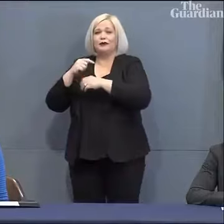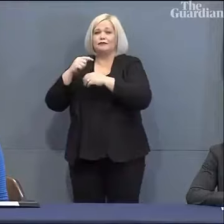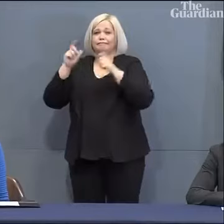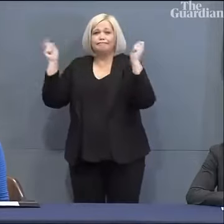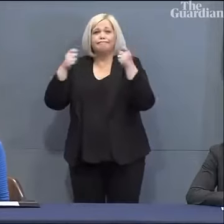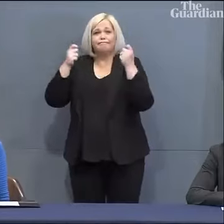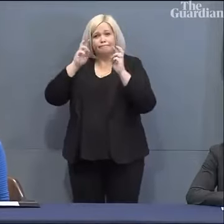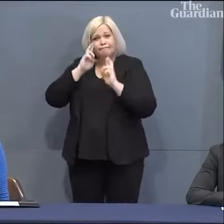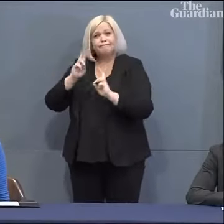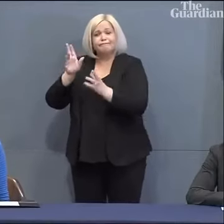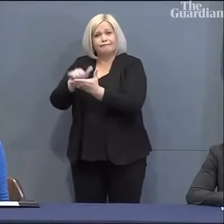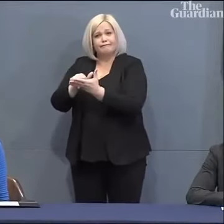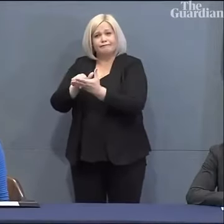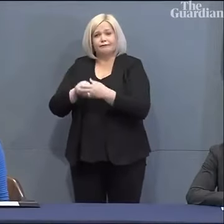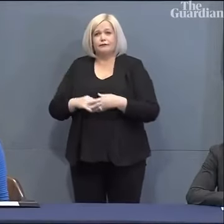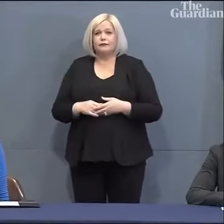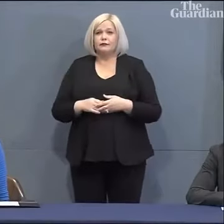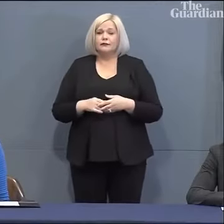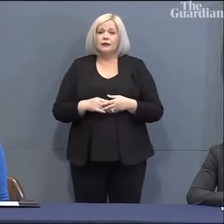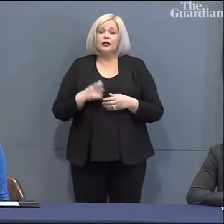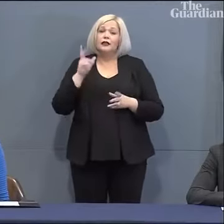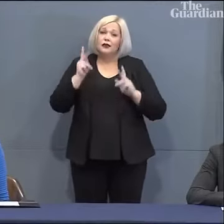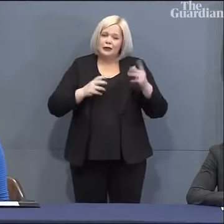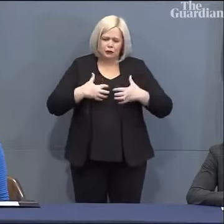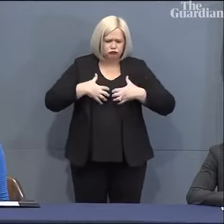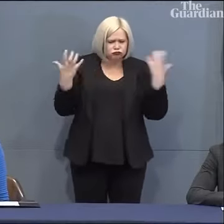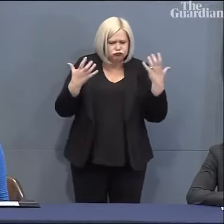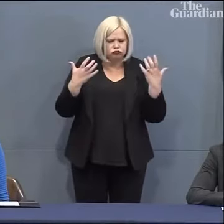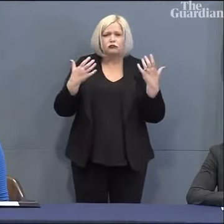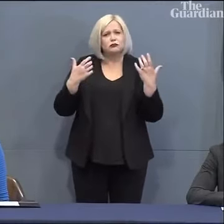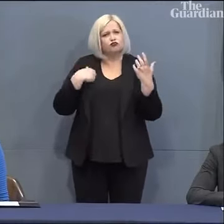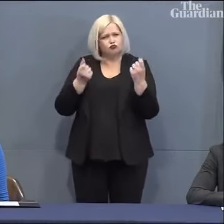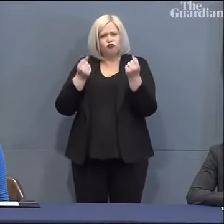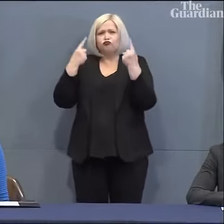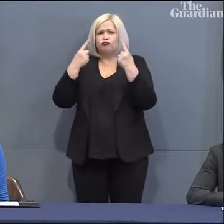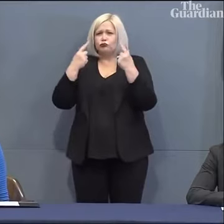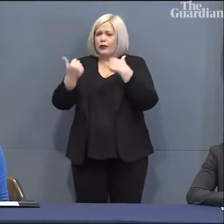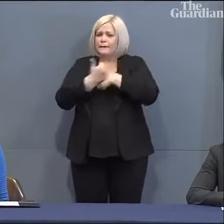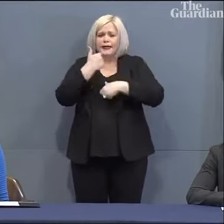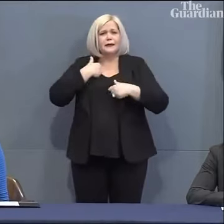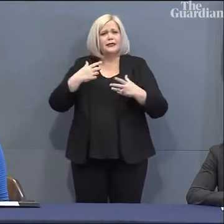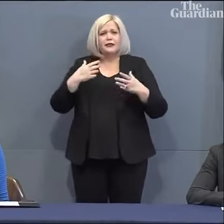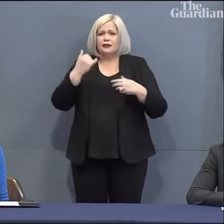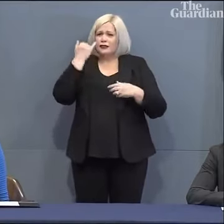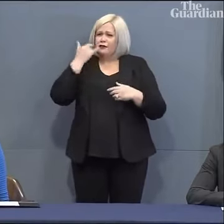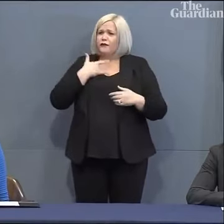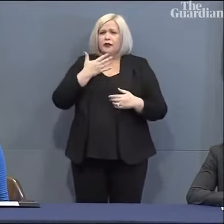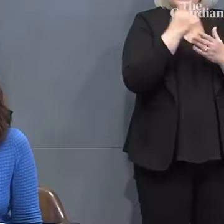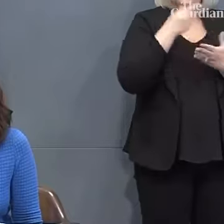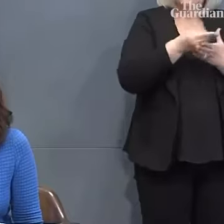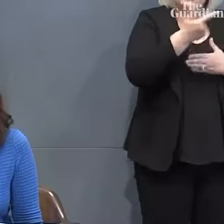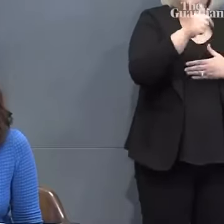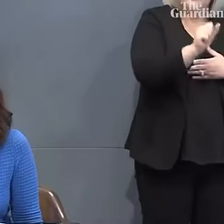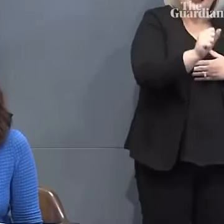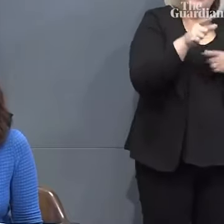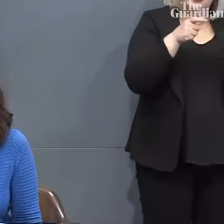I know that people are angry, and that's okay. And if you want to take it out and send it my way, if it makes you feel better, that's fine.